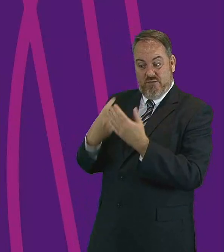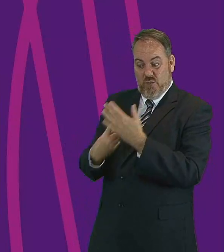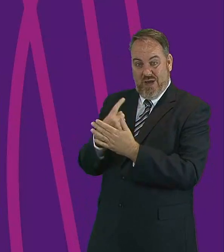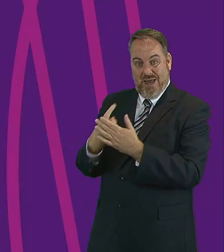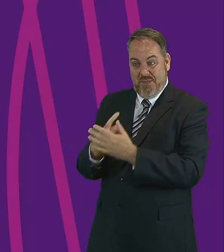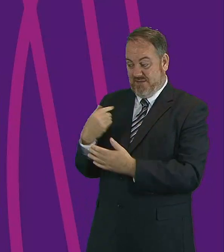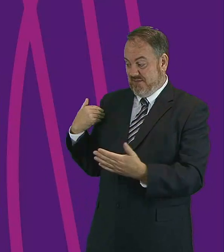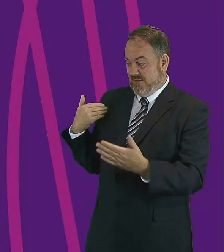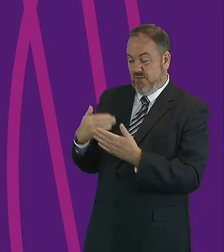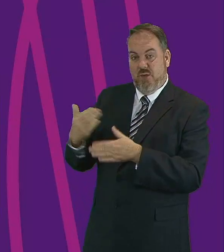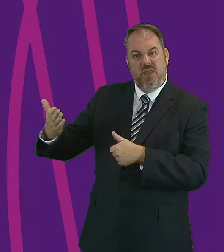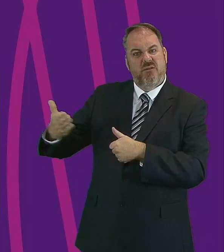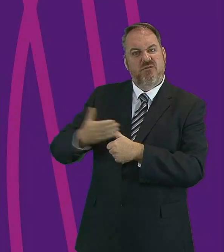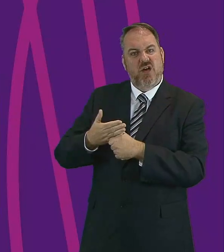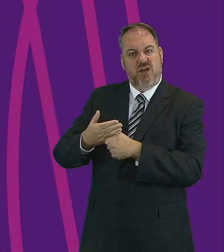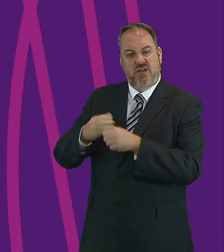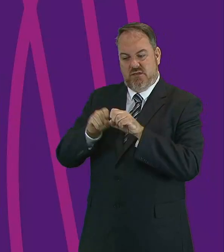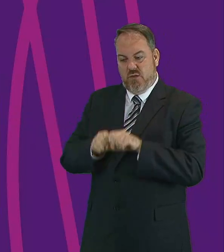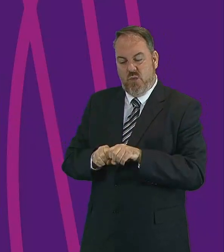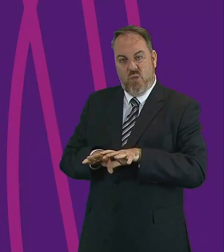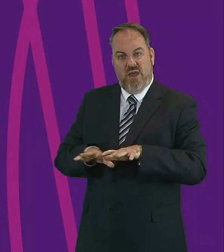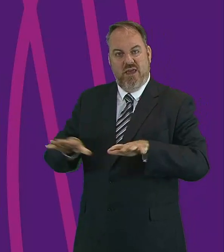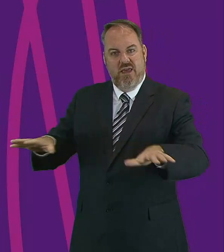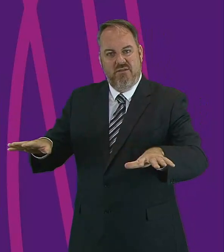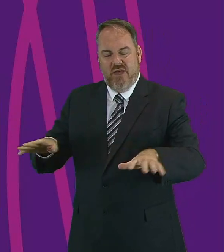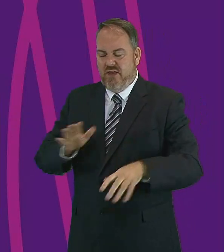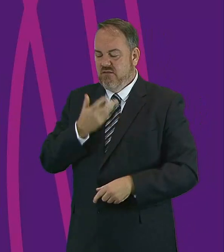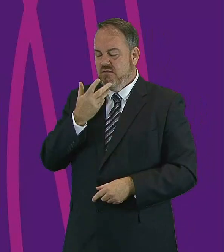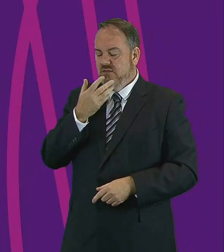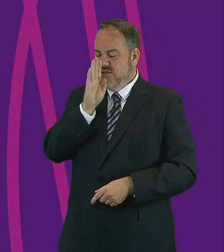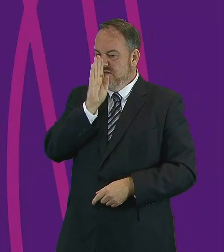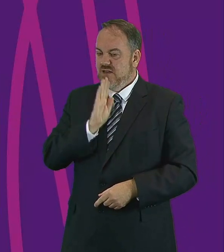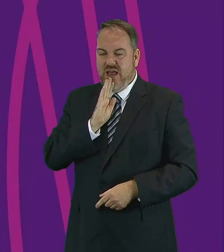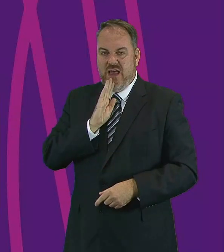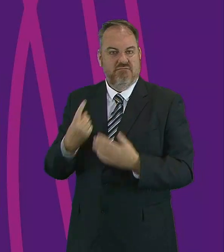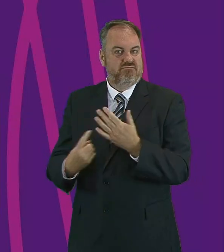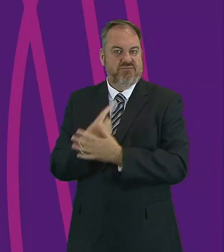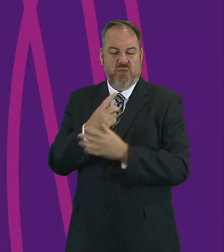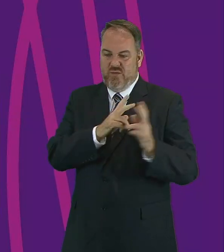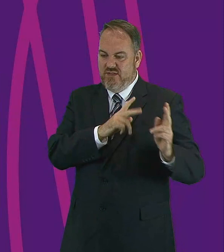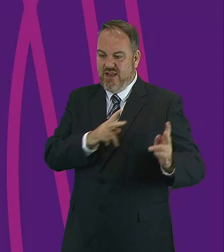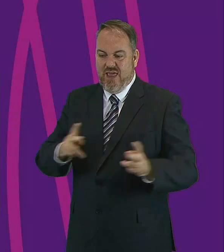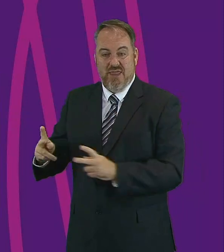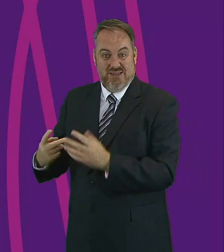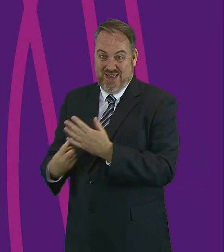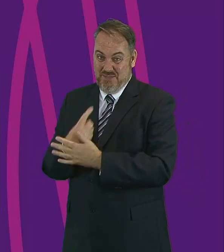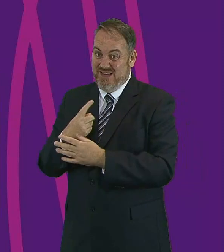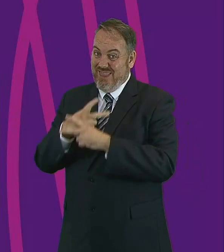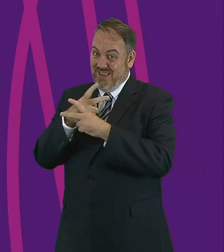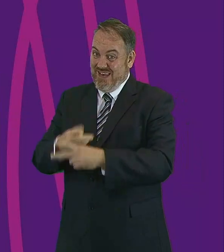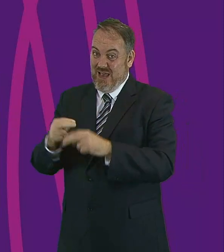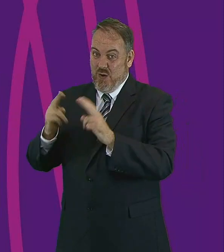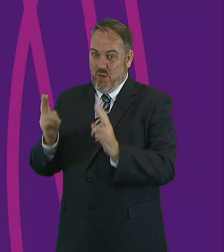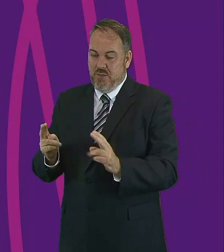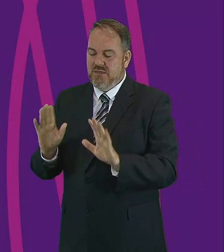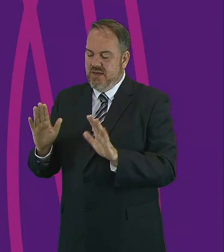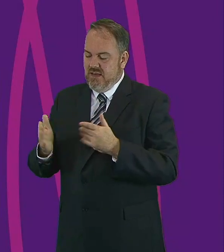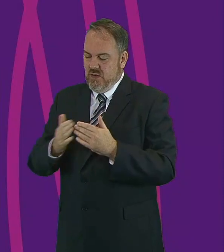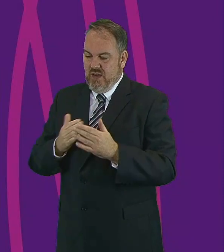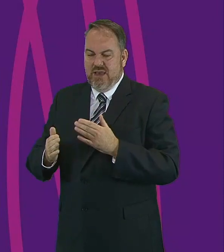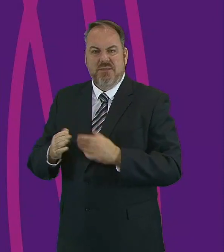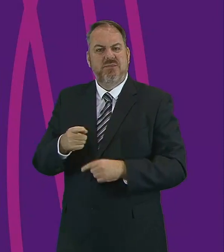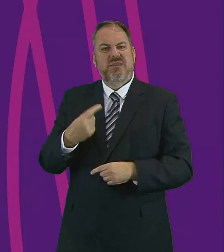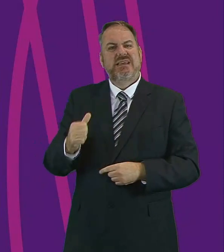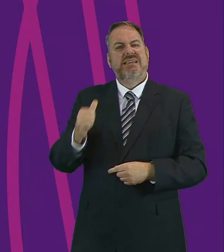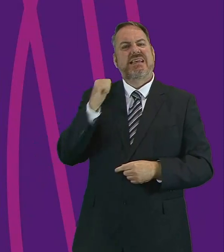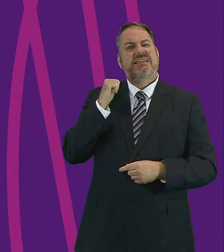first wave and that awful toll of deaths which took place in Scotland's care homes. Let me move back to yesterday's